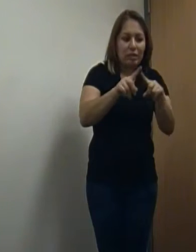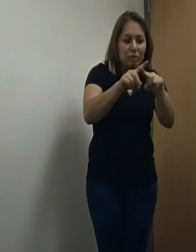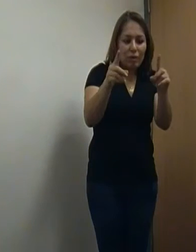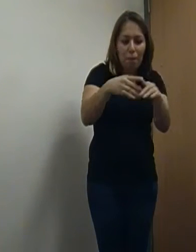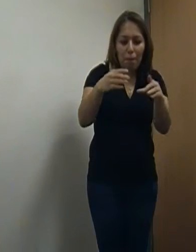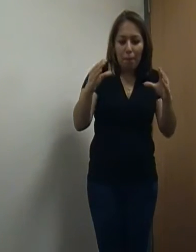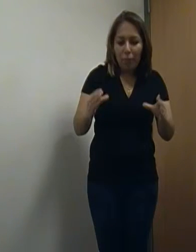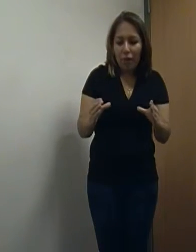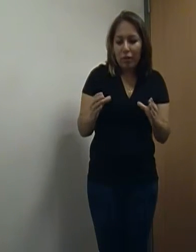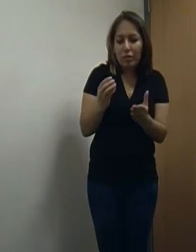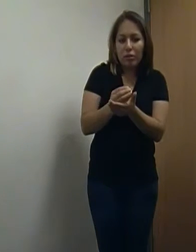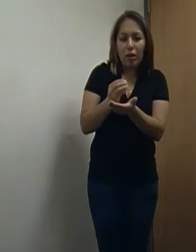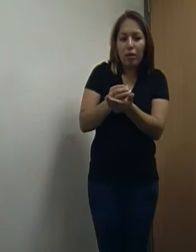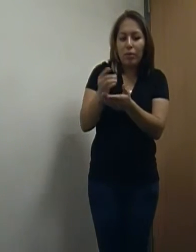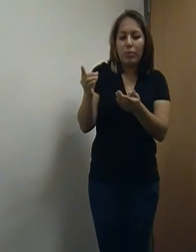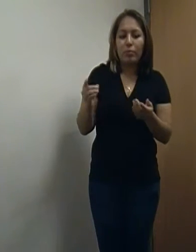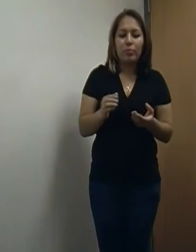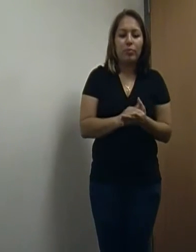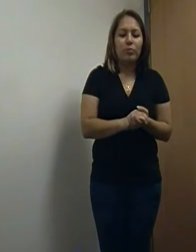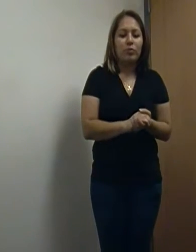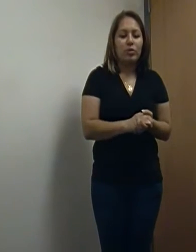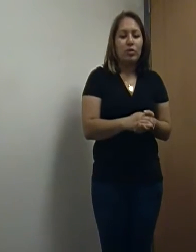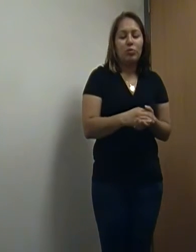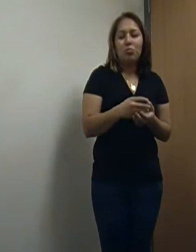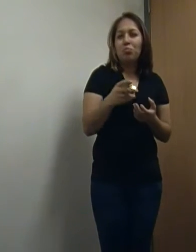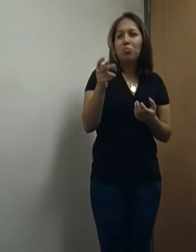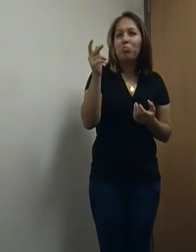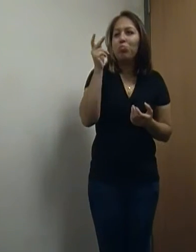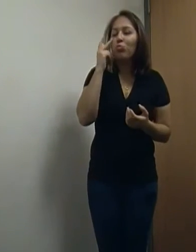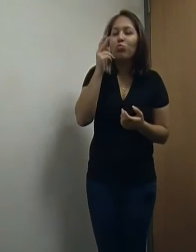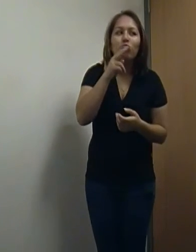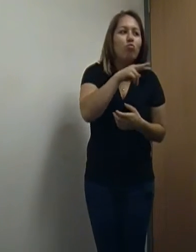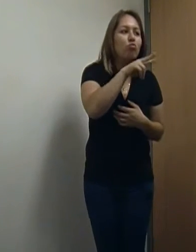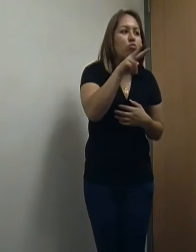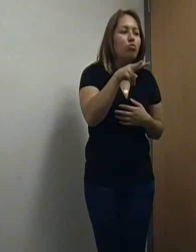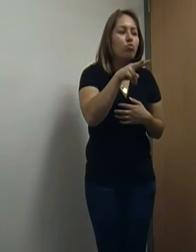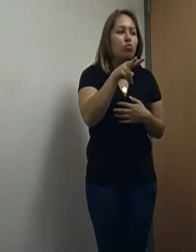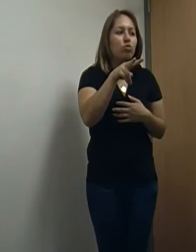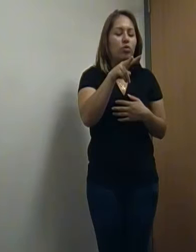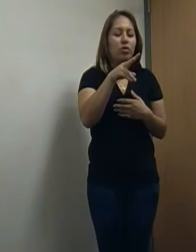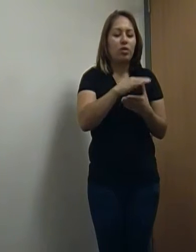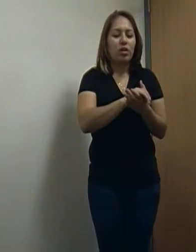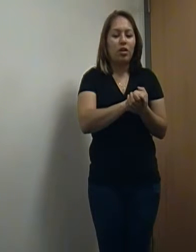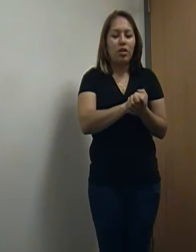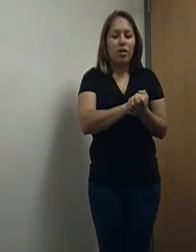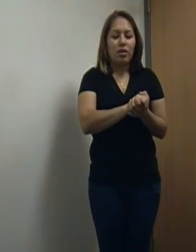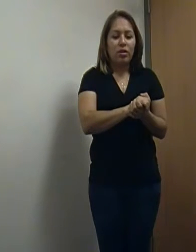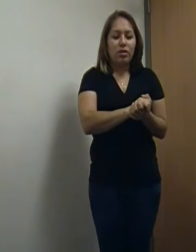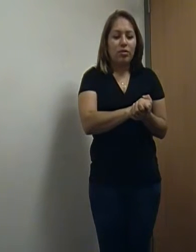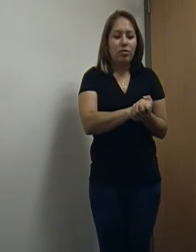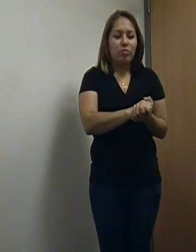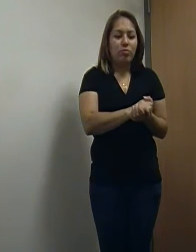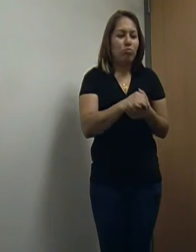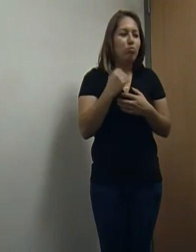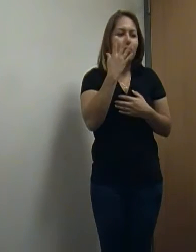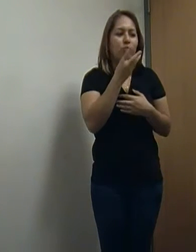then also in the room you would see a beautiful chaise longue for reclining on,